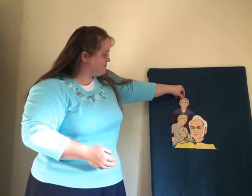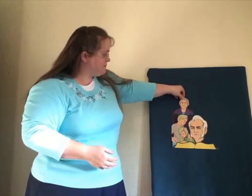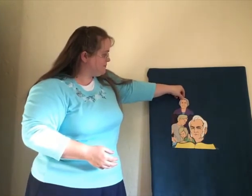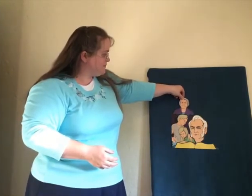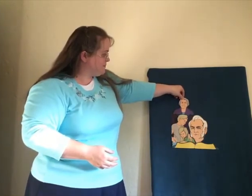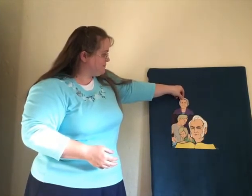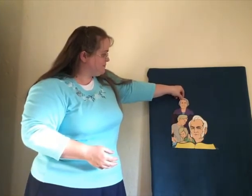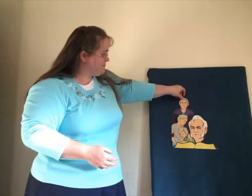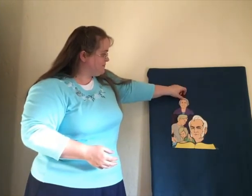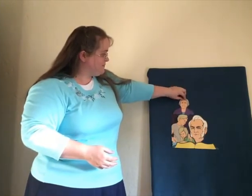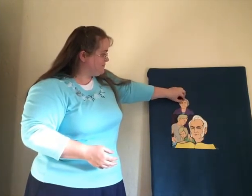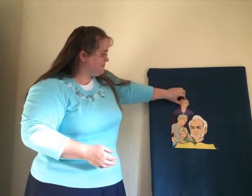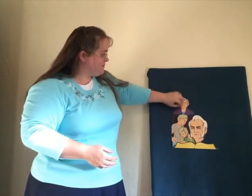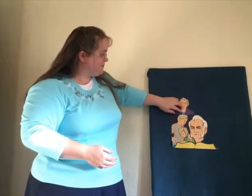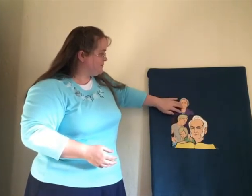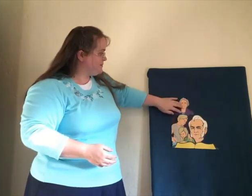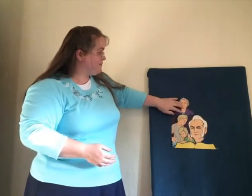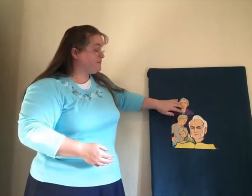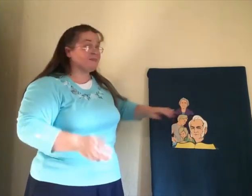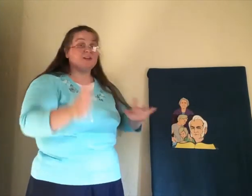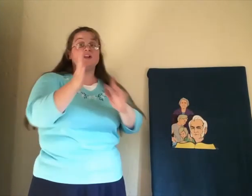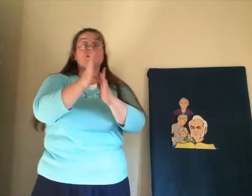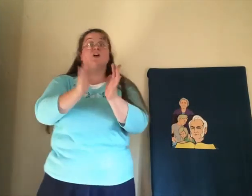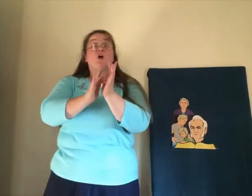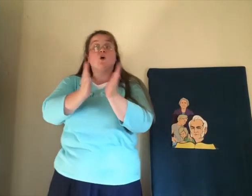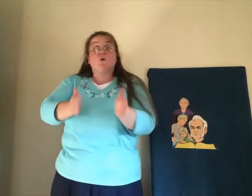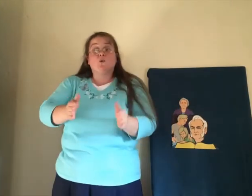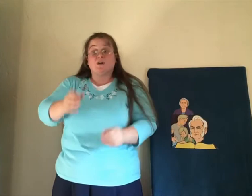Do you see? She was an older woman.